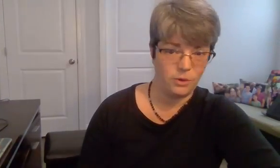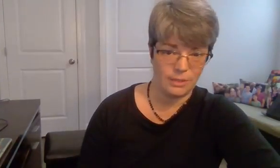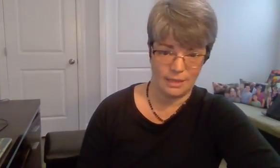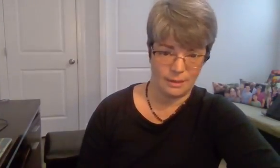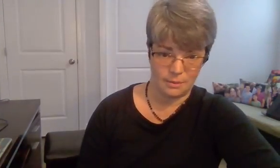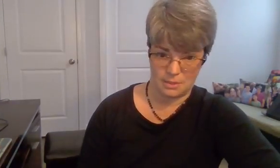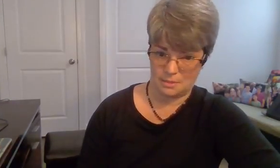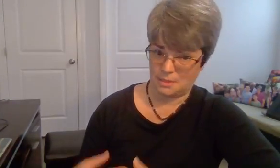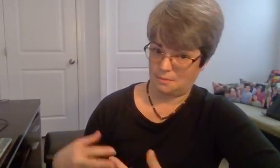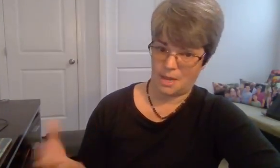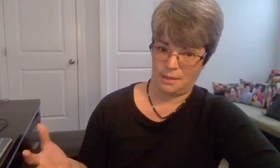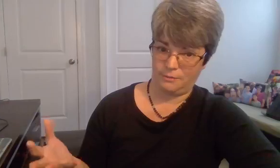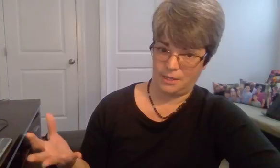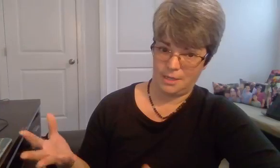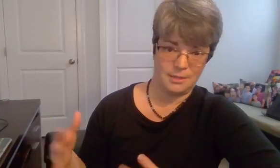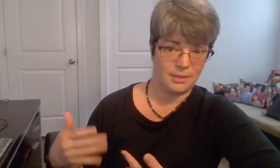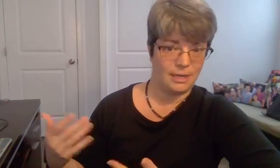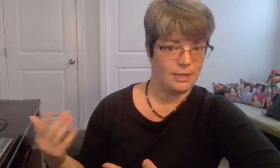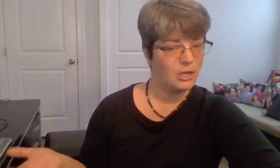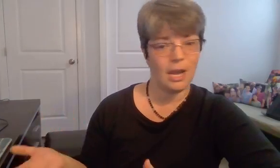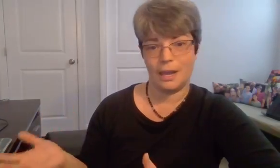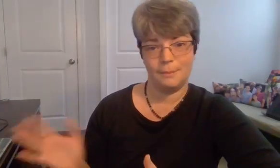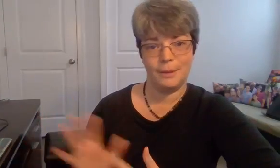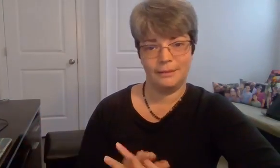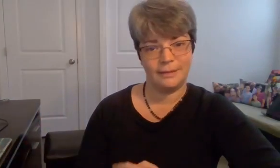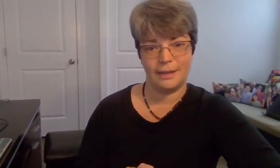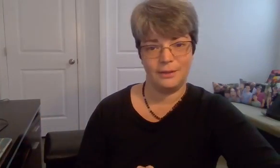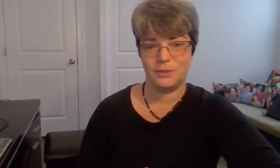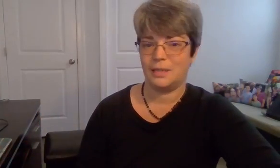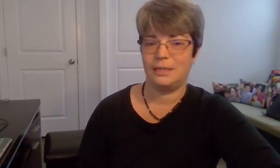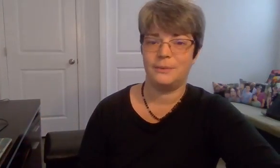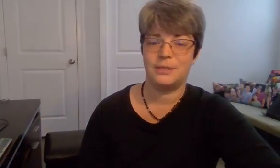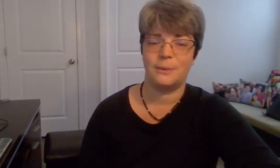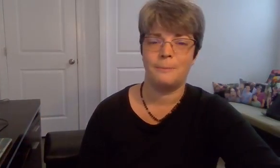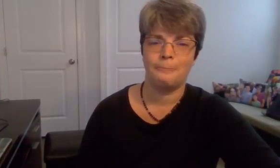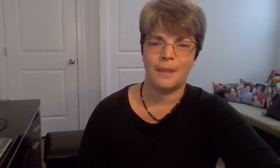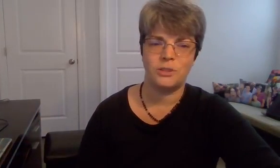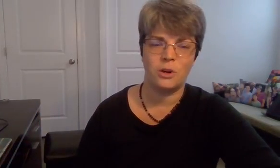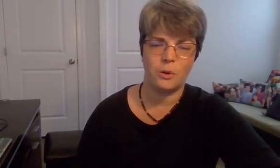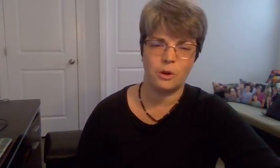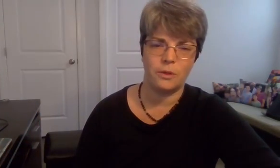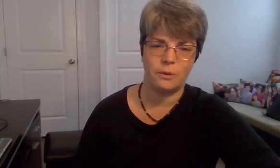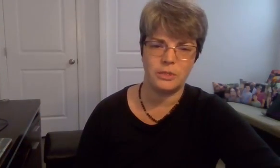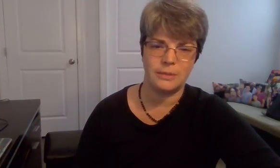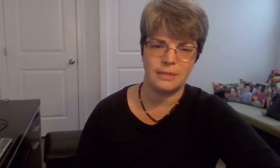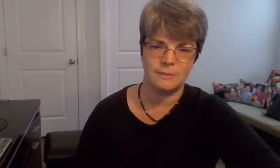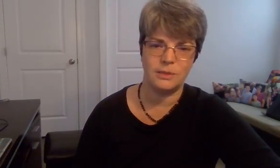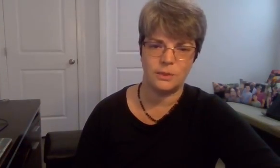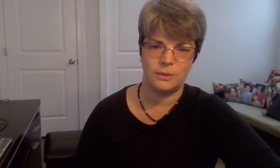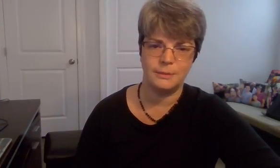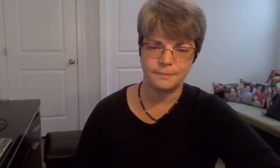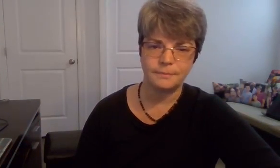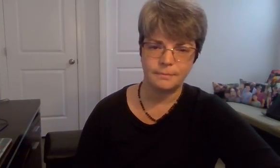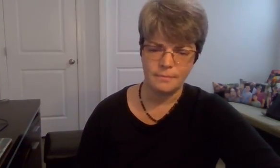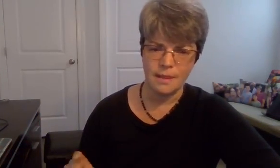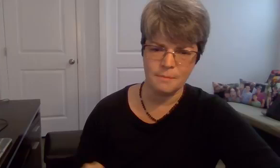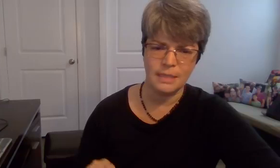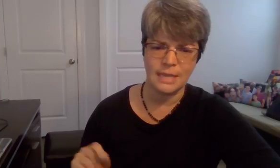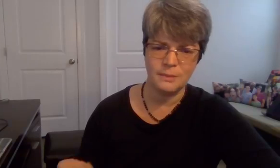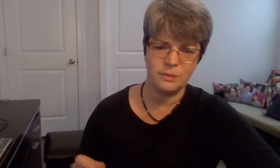sign language. I was like, I love kids, I need a job, I know sign language. So I started working with her when she was 6 months old. By the time she was